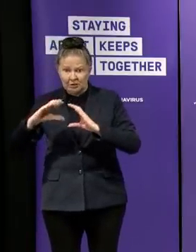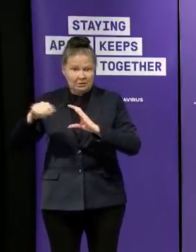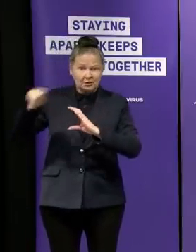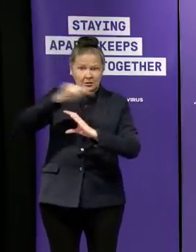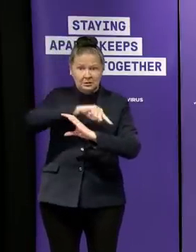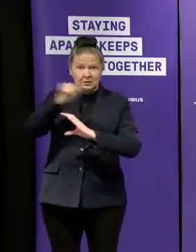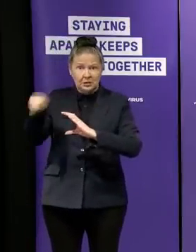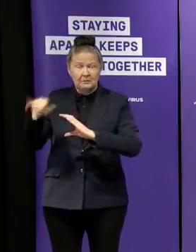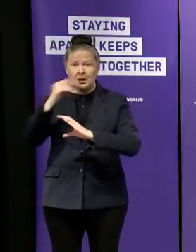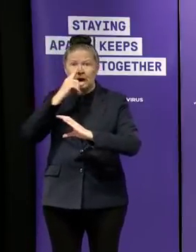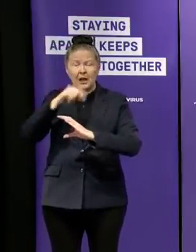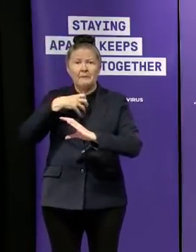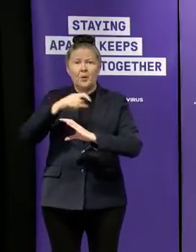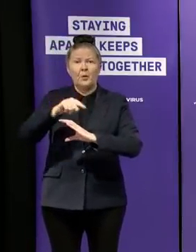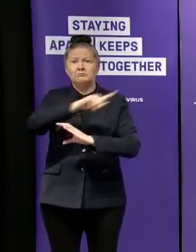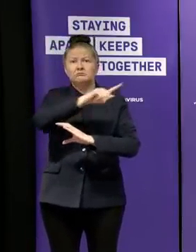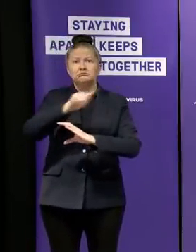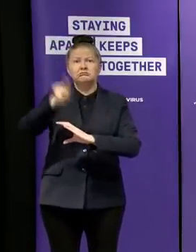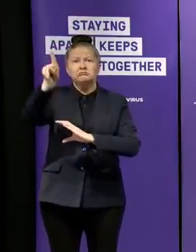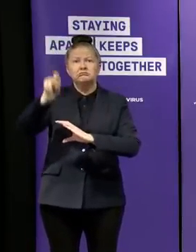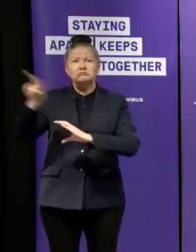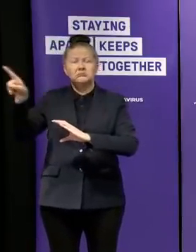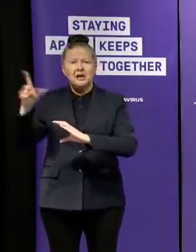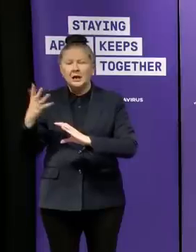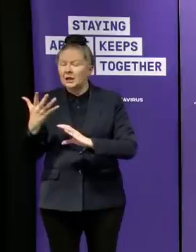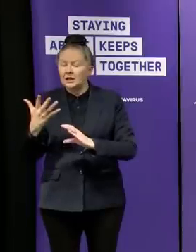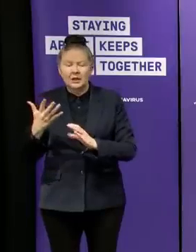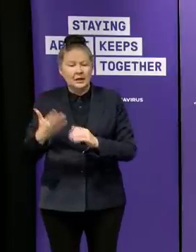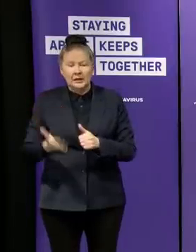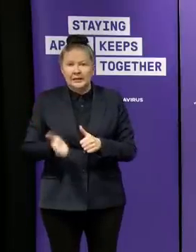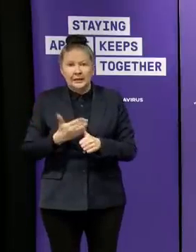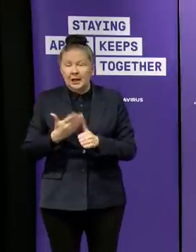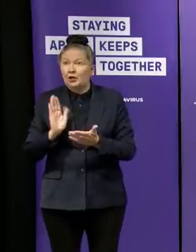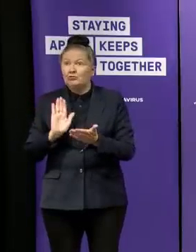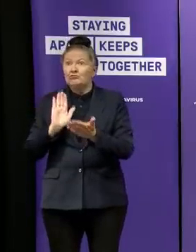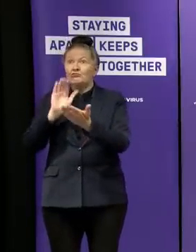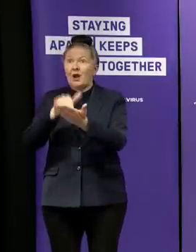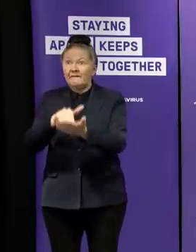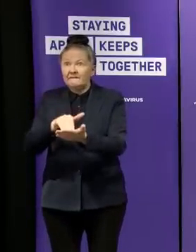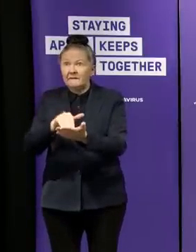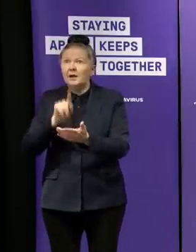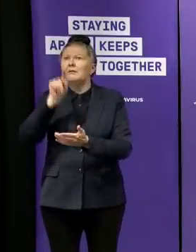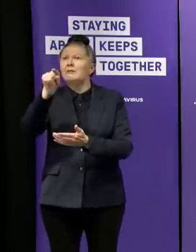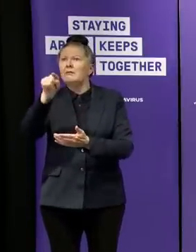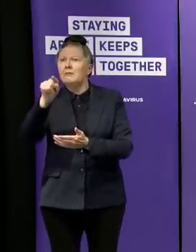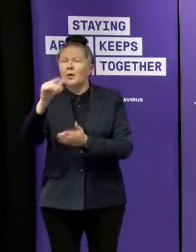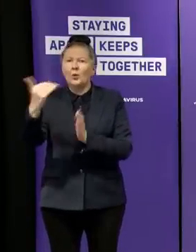have much more freedom of movement. Again, when you arrive wherever you're travelling to, there'll still be rules,